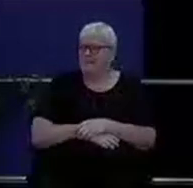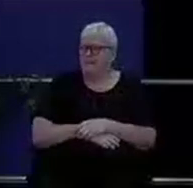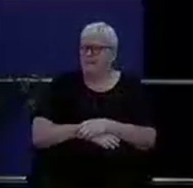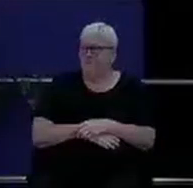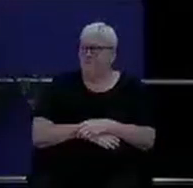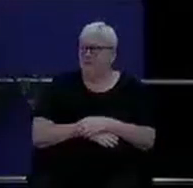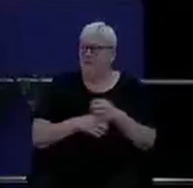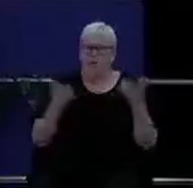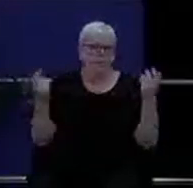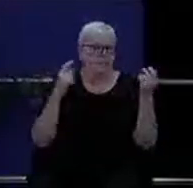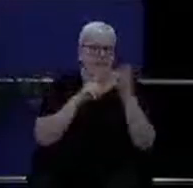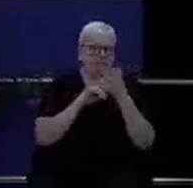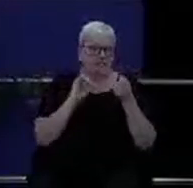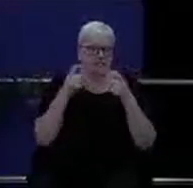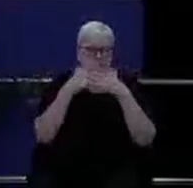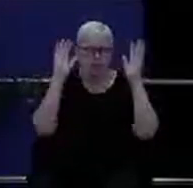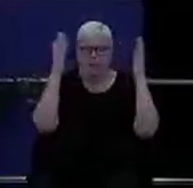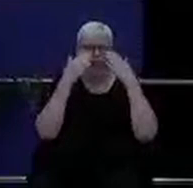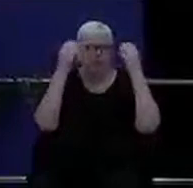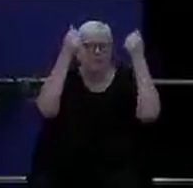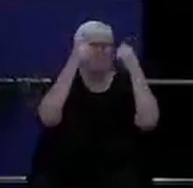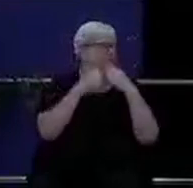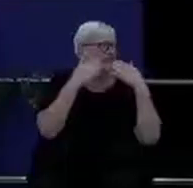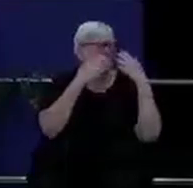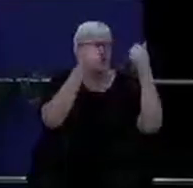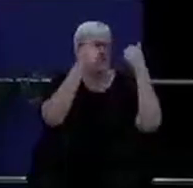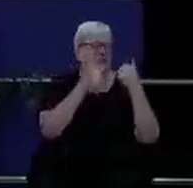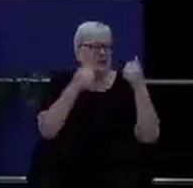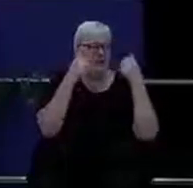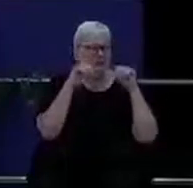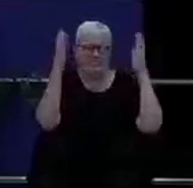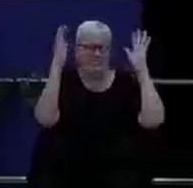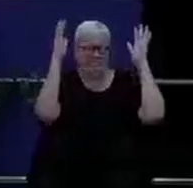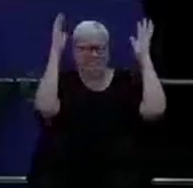And the wonderful Leslie Crera, because she's been working extremely hard too.